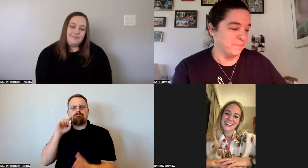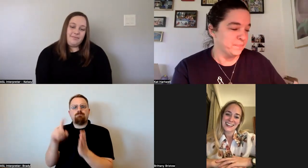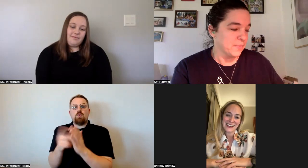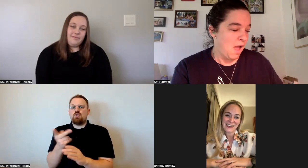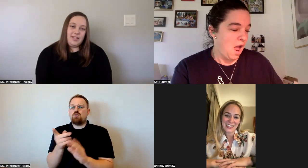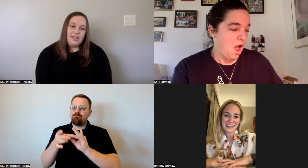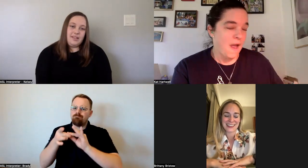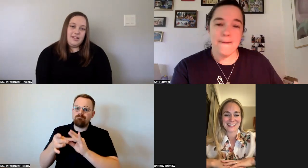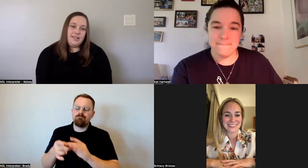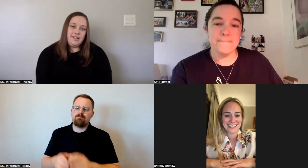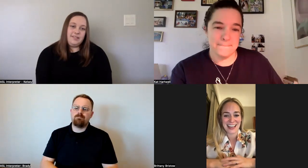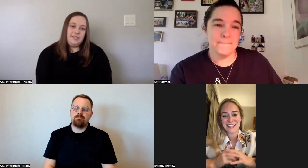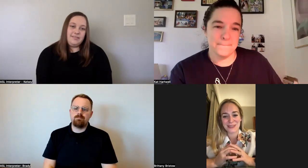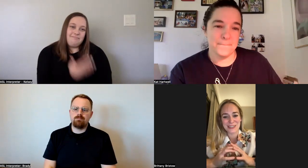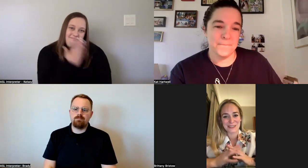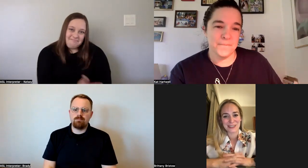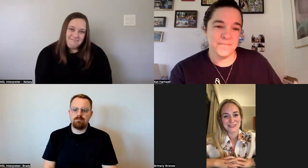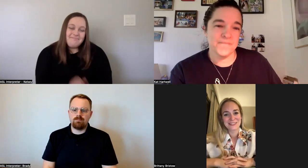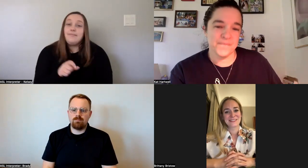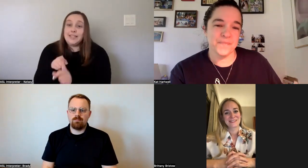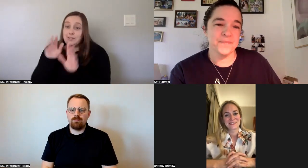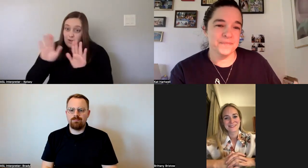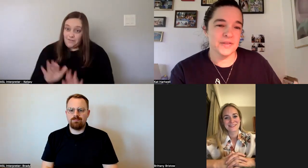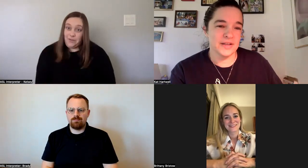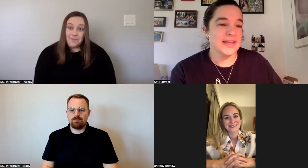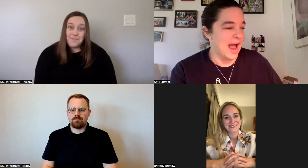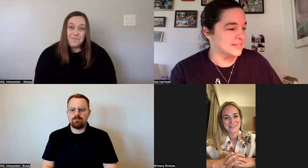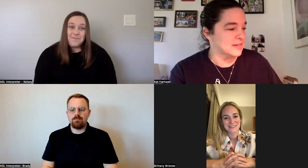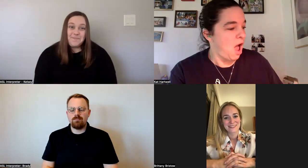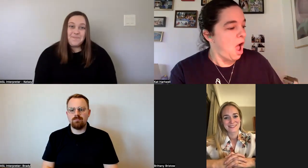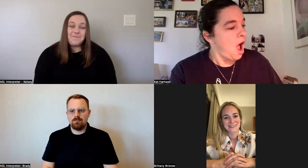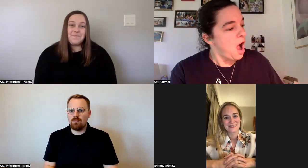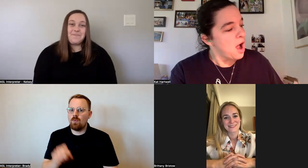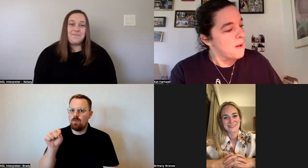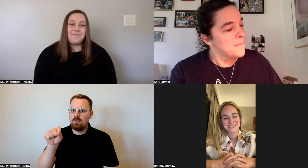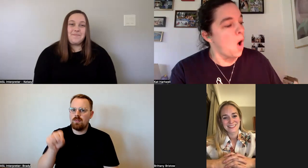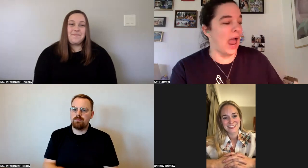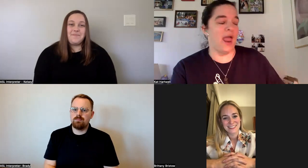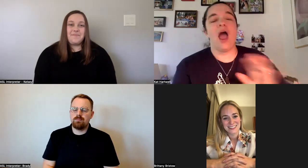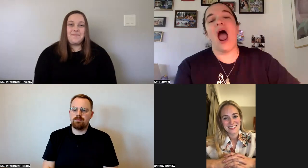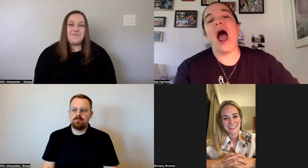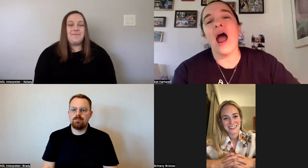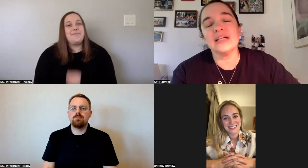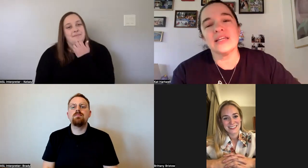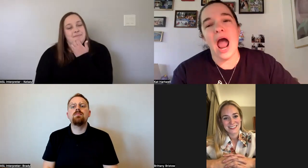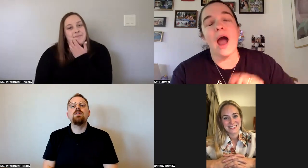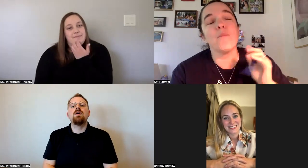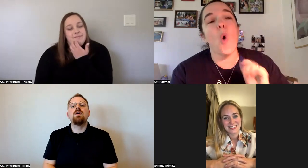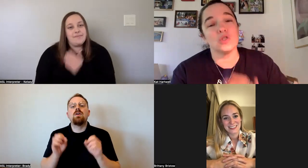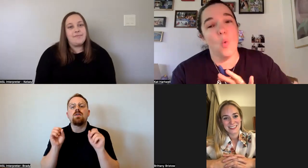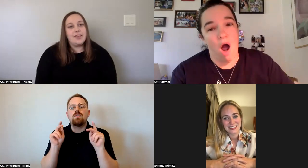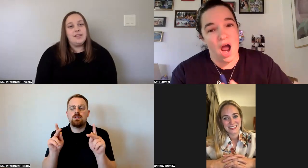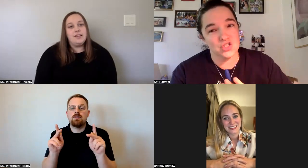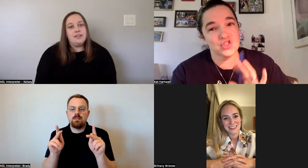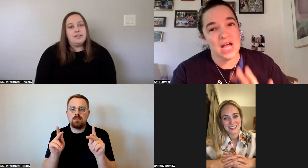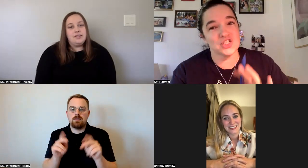you. Oh, thank you. Yeah, he's wonderful. Yeah. Okay. I'm